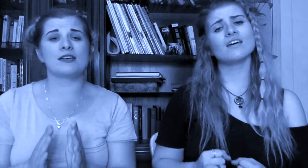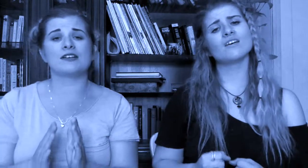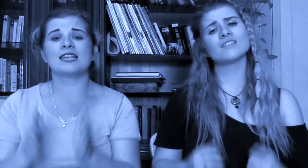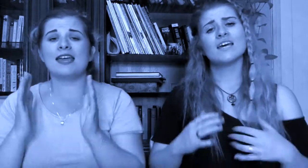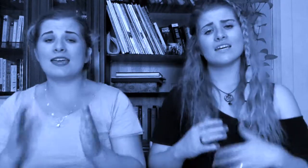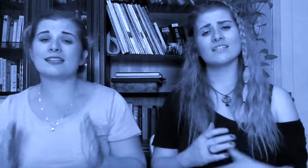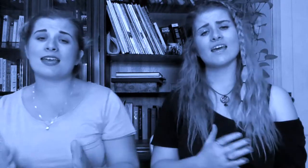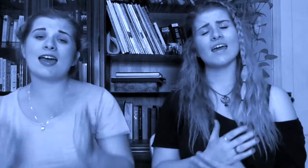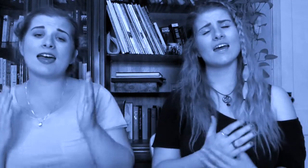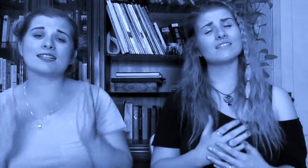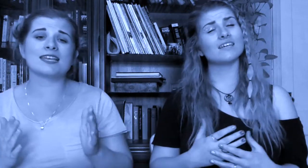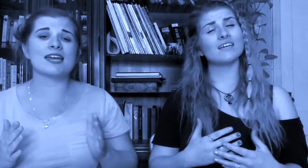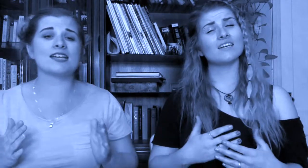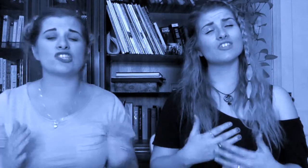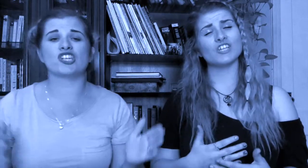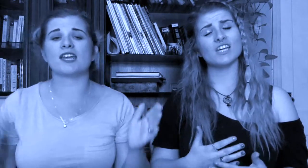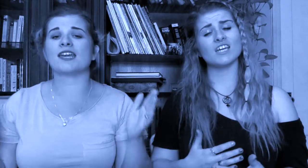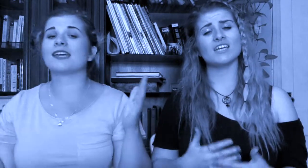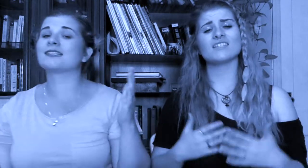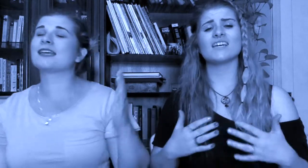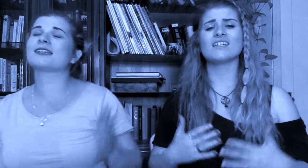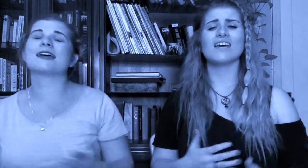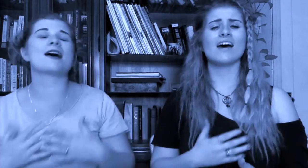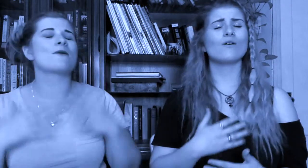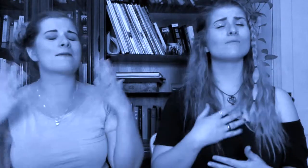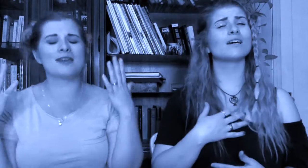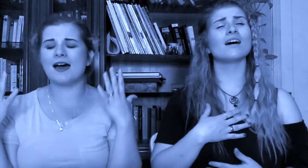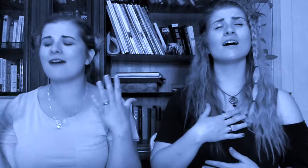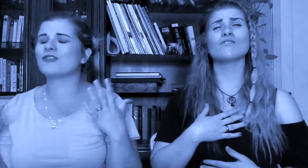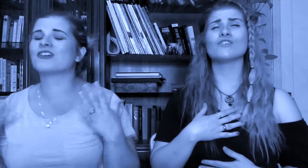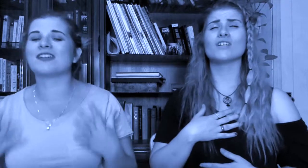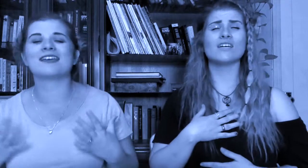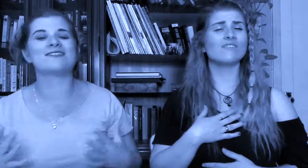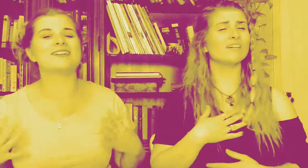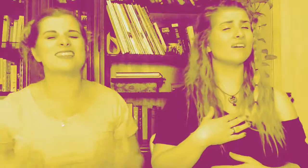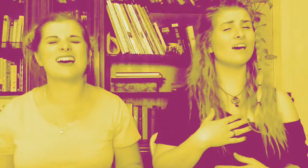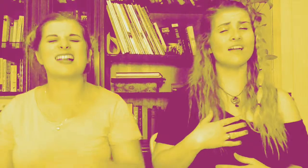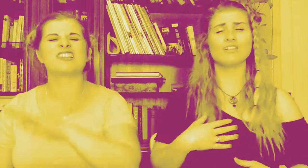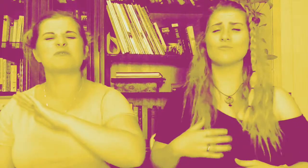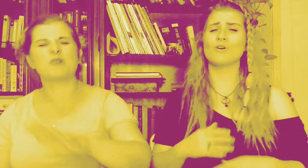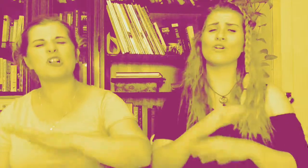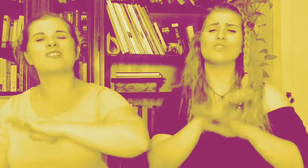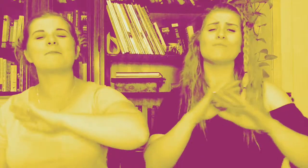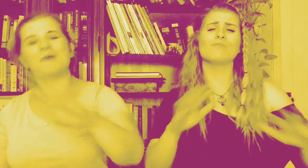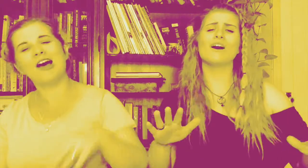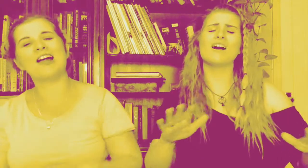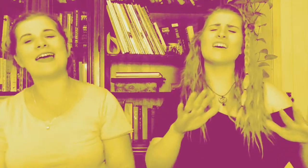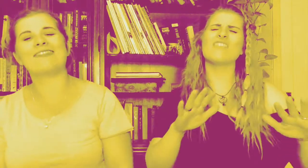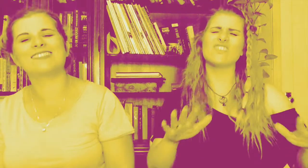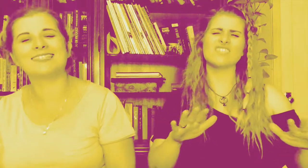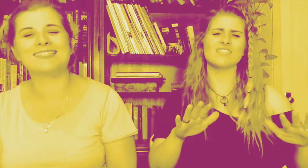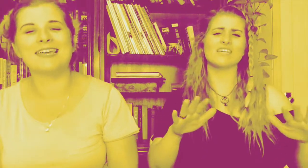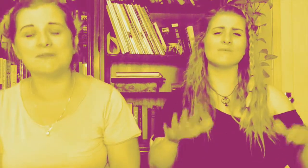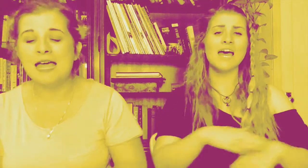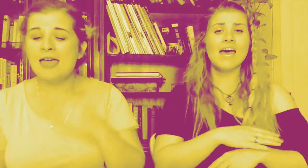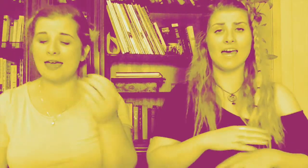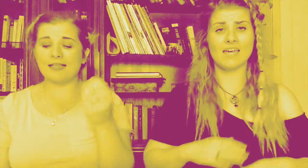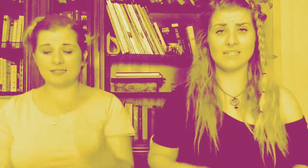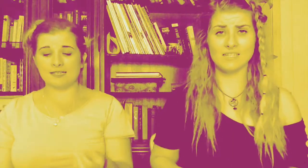pills, his hands, his jeans. And now I'm covered in the colors pulled apart at the seams. And